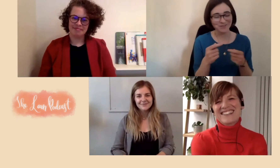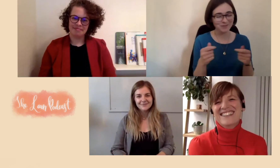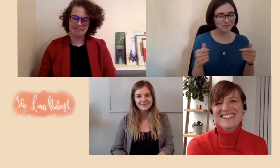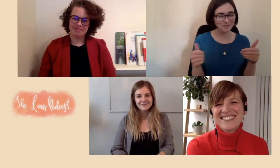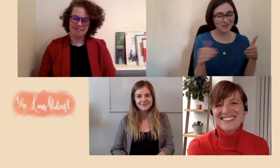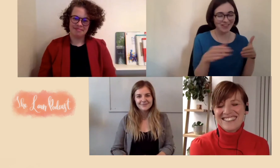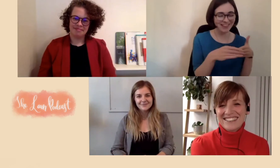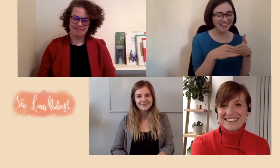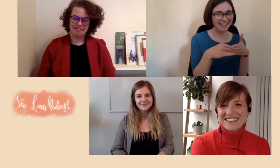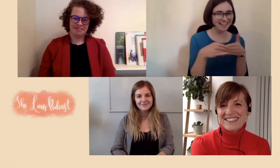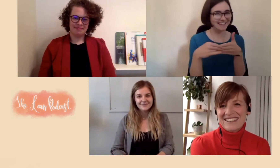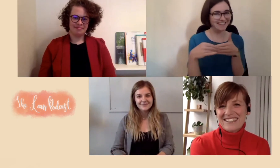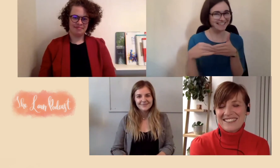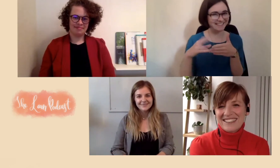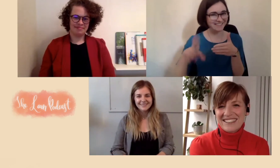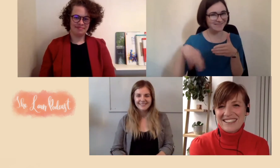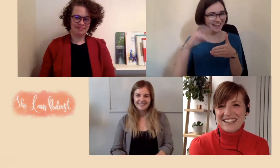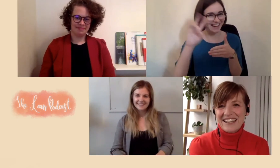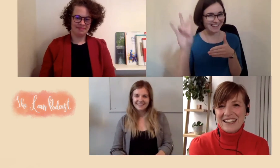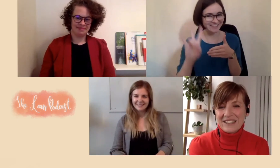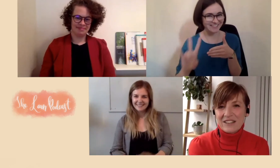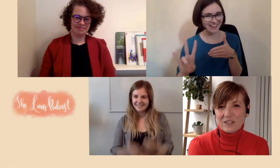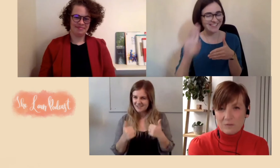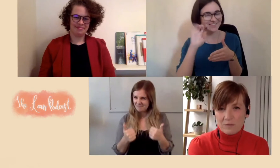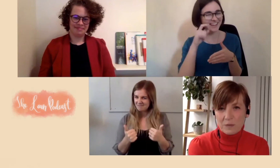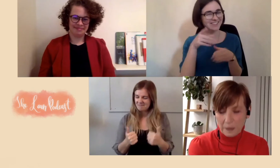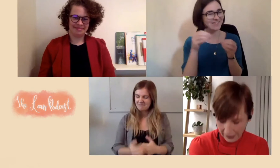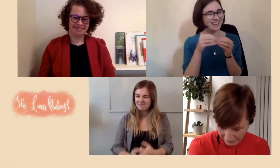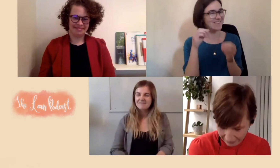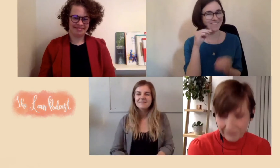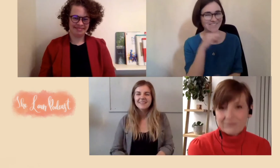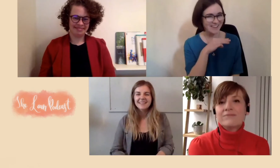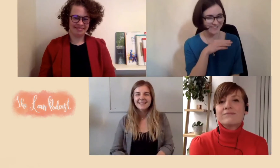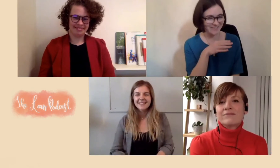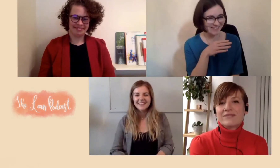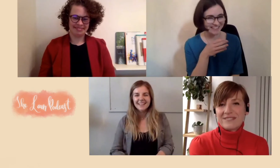next question, because you just mentioned how important prepared, it is. you know.